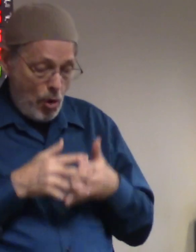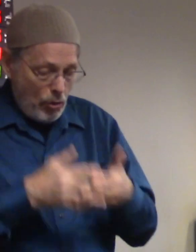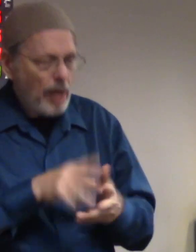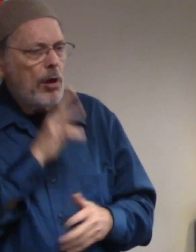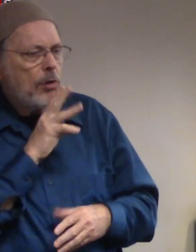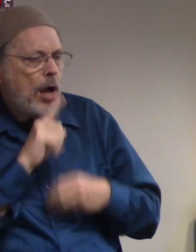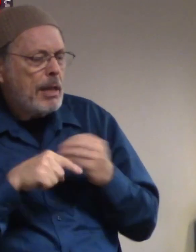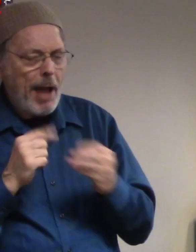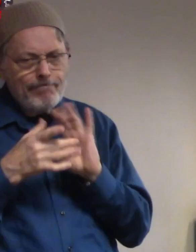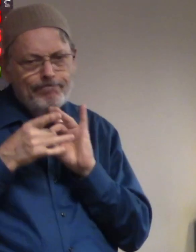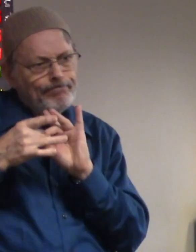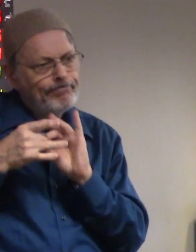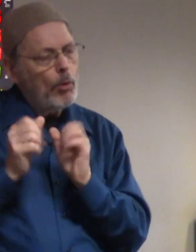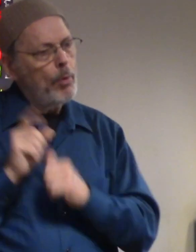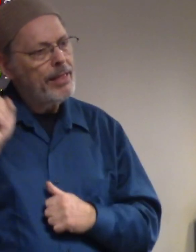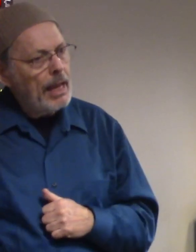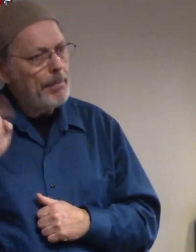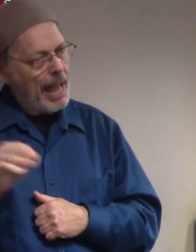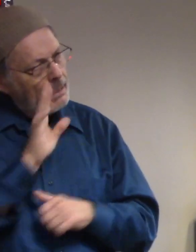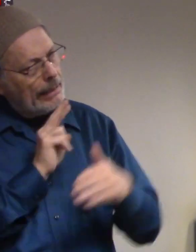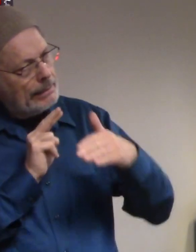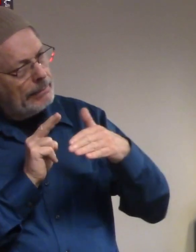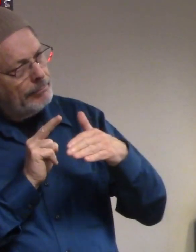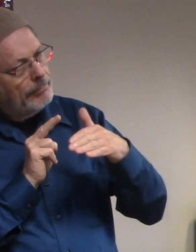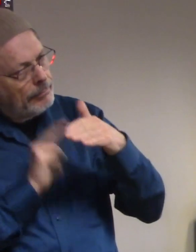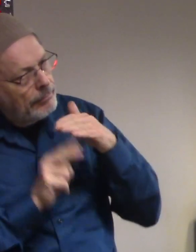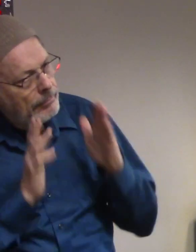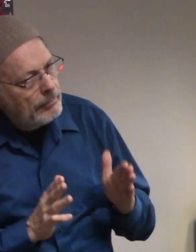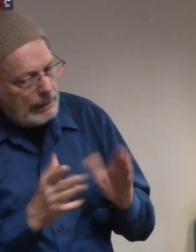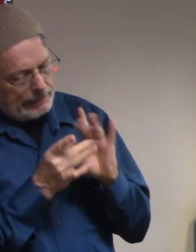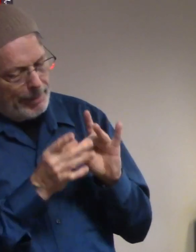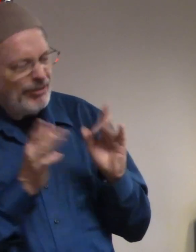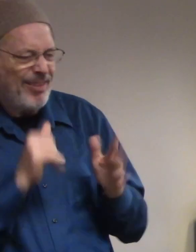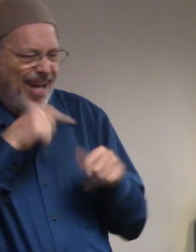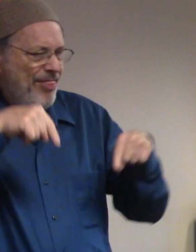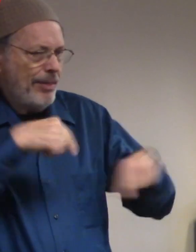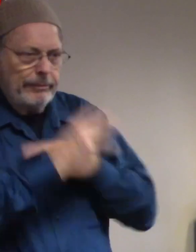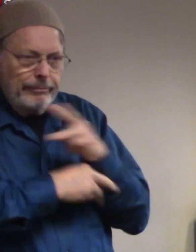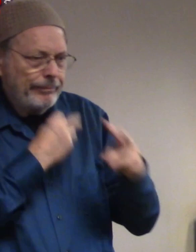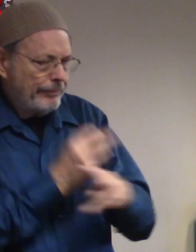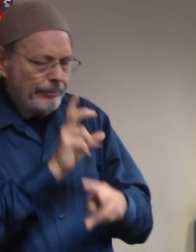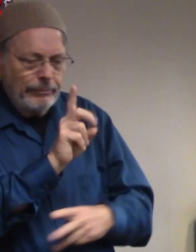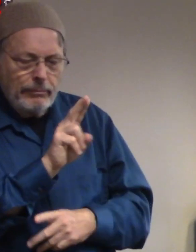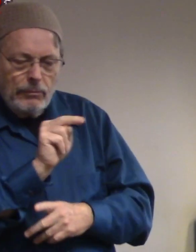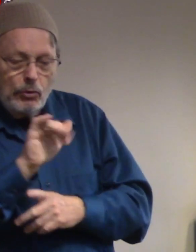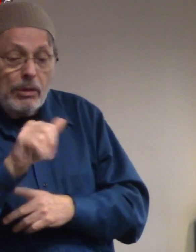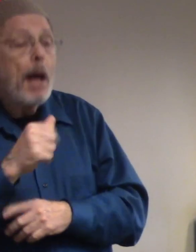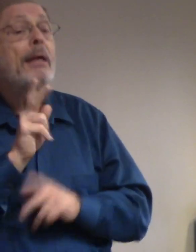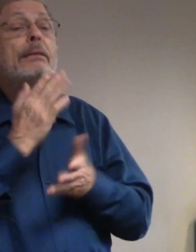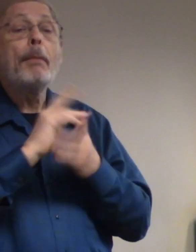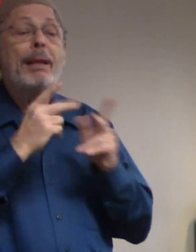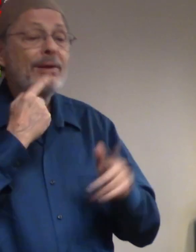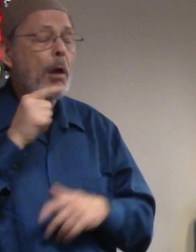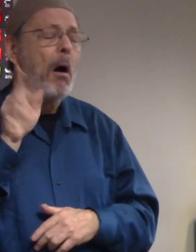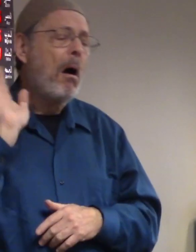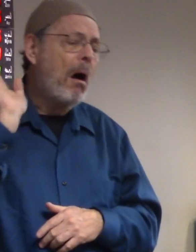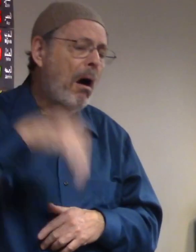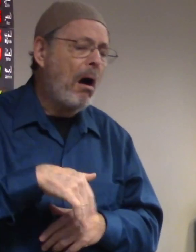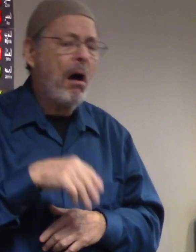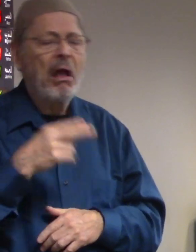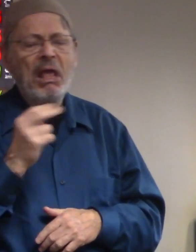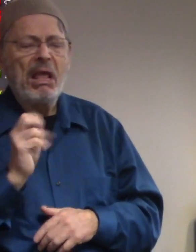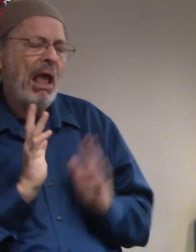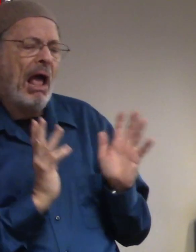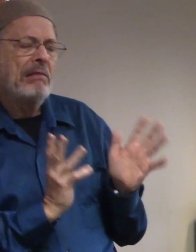about the connection with him and his messenger sallallahu alayhi wa sallam, not this dunya. Some people say, oh, he's